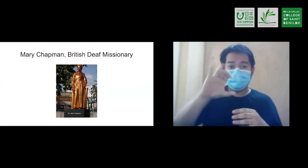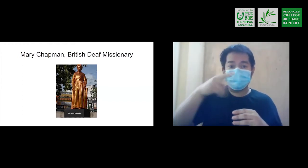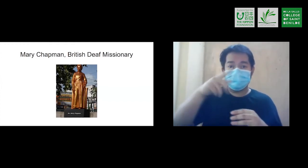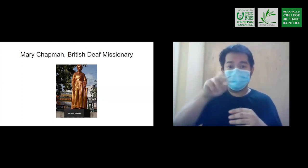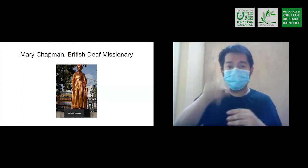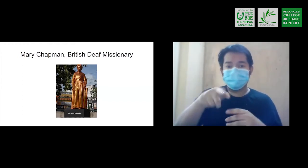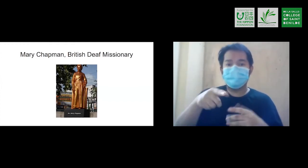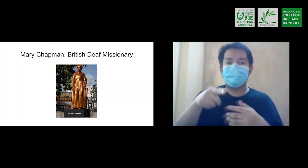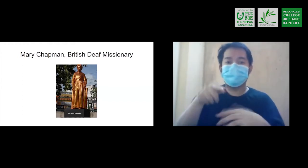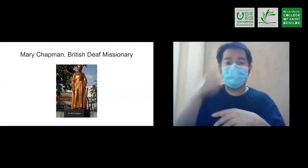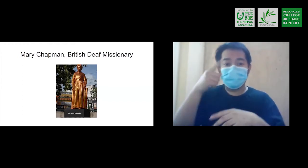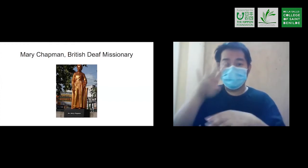This is Mary,